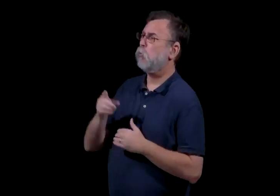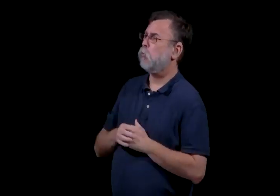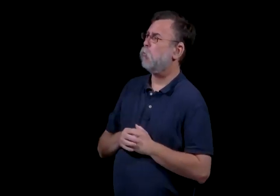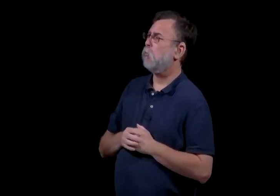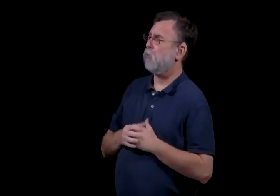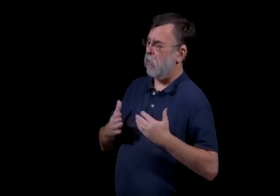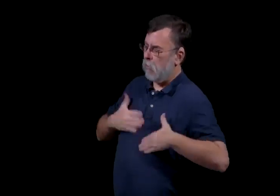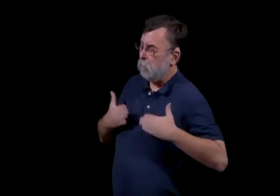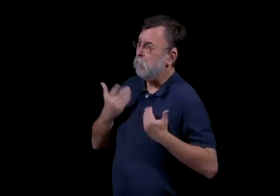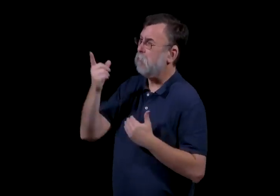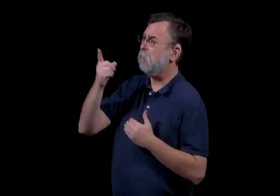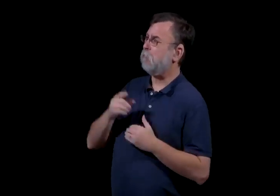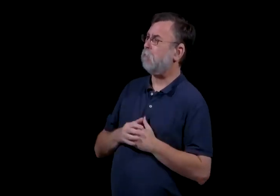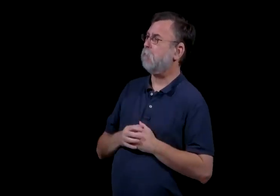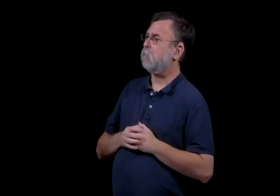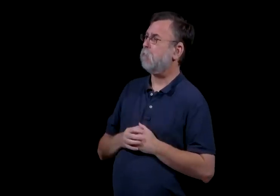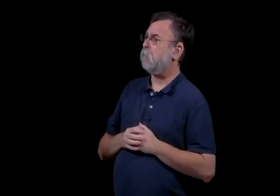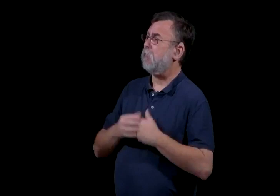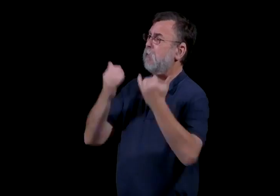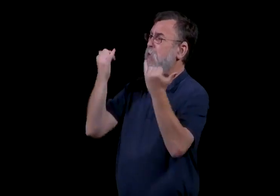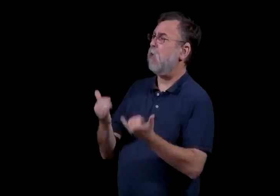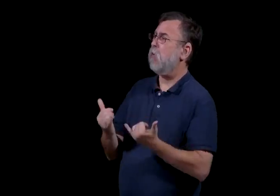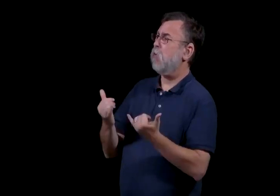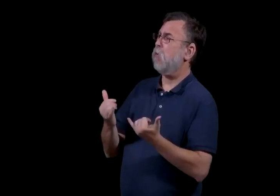And we want to please you, Lord. We want to make you happy.